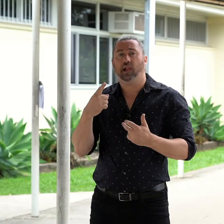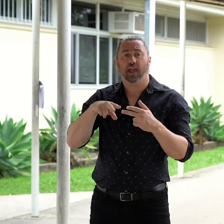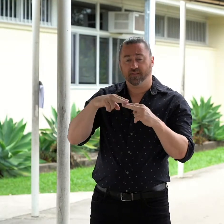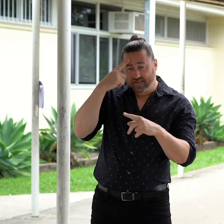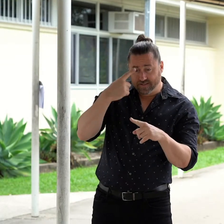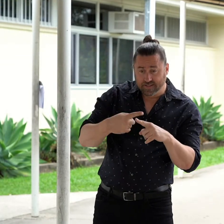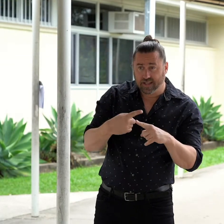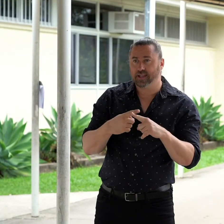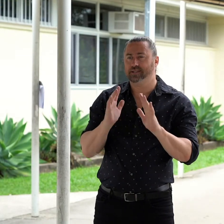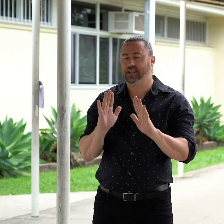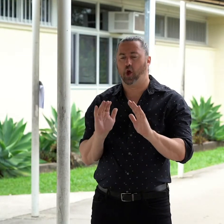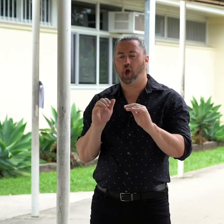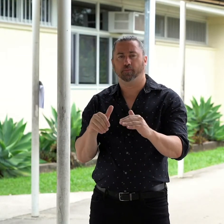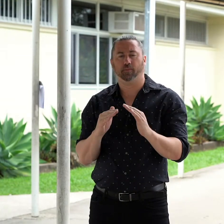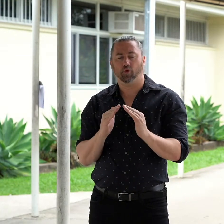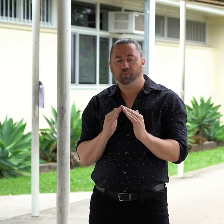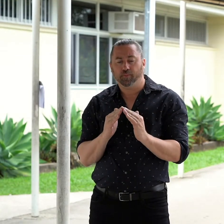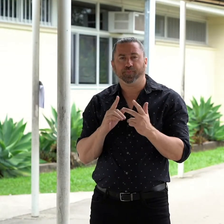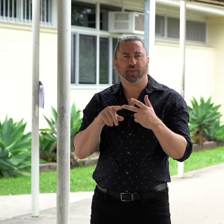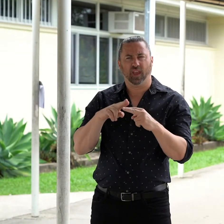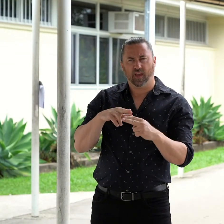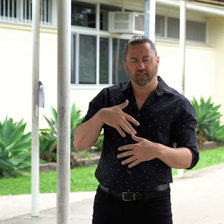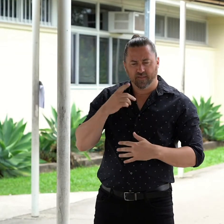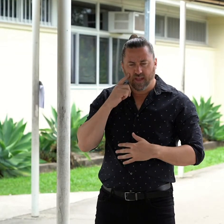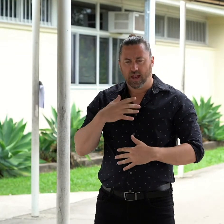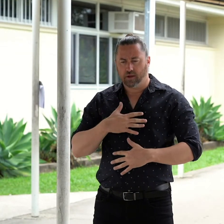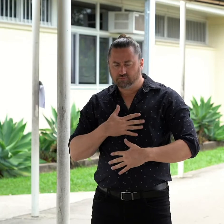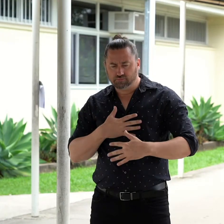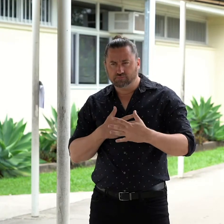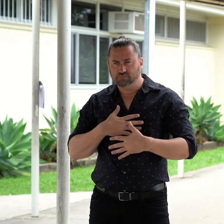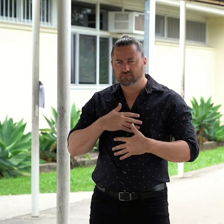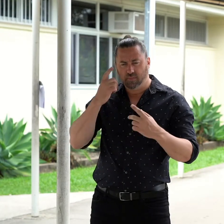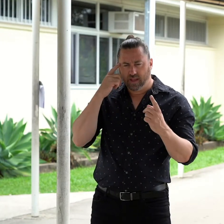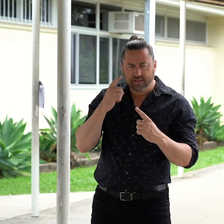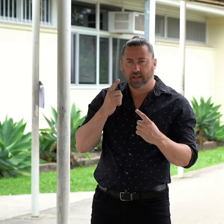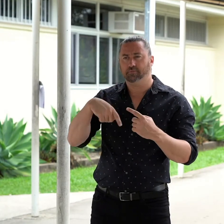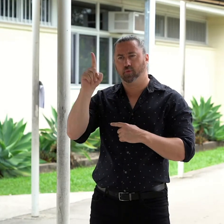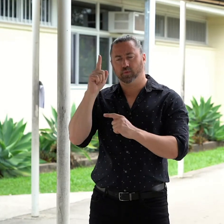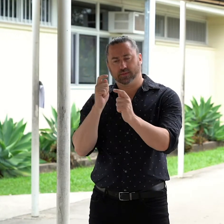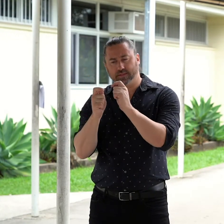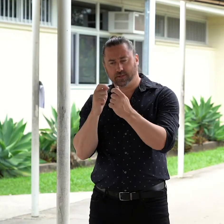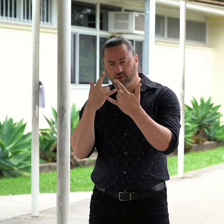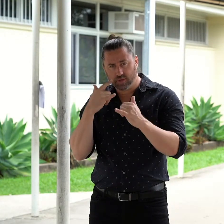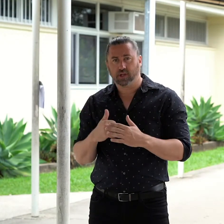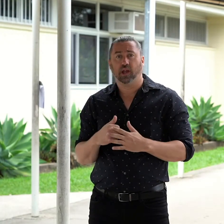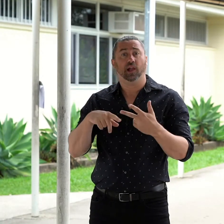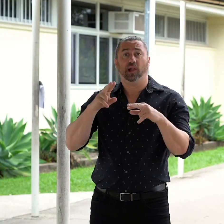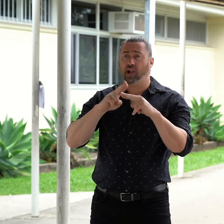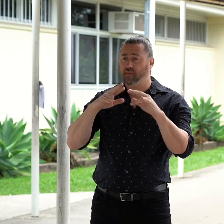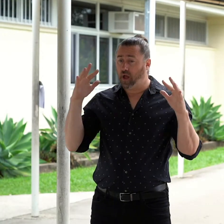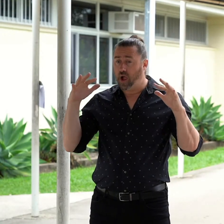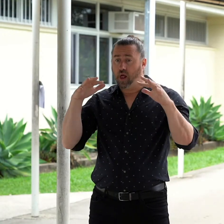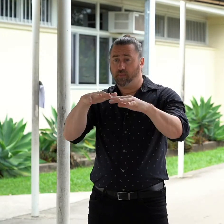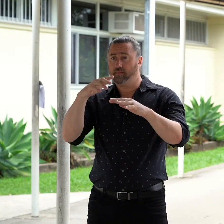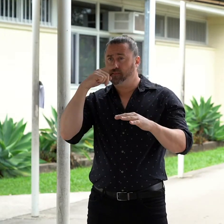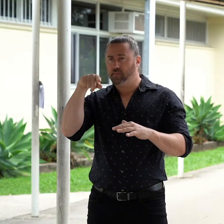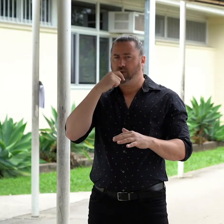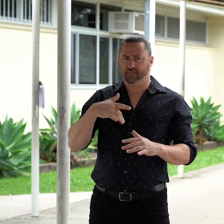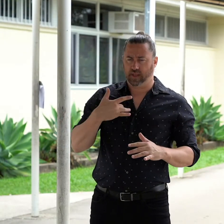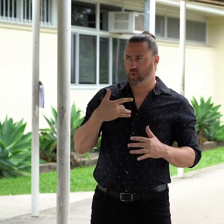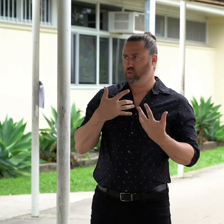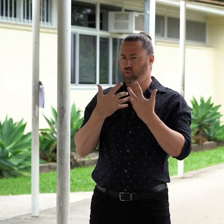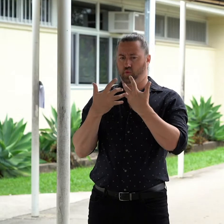unwell, getting a test if you have any symptoms whatsoever. And if you're in big crowds or you feel like you can't